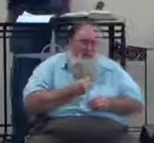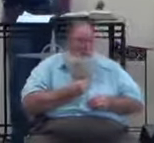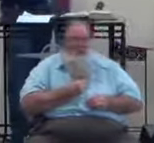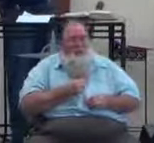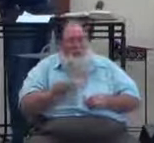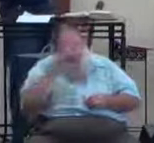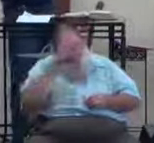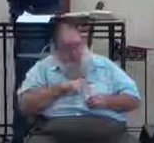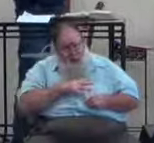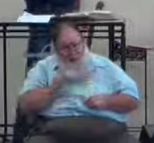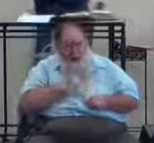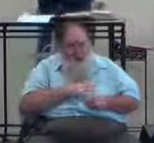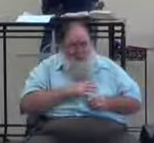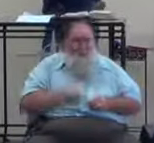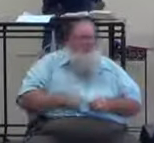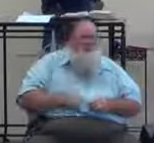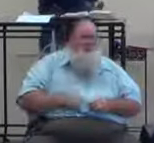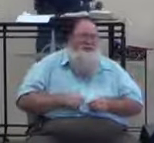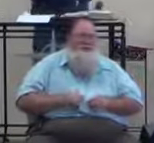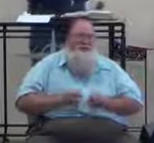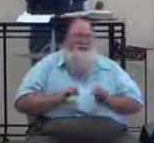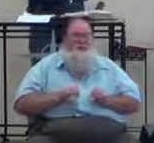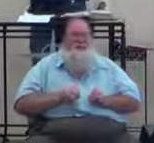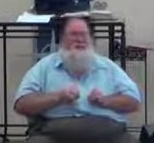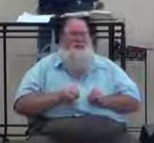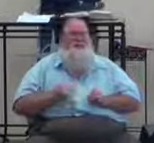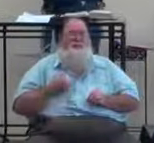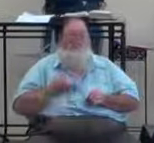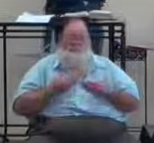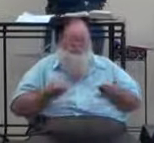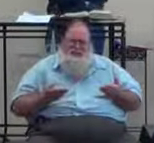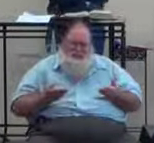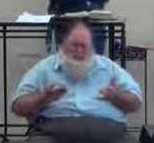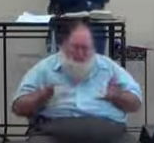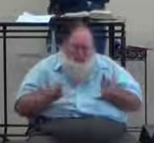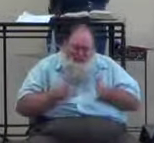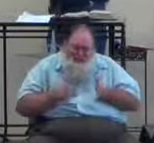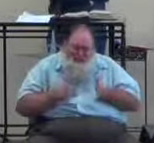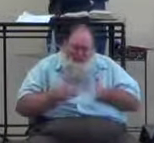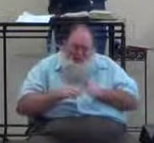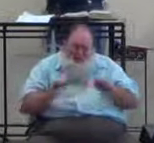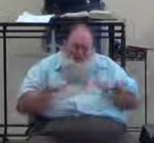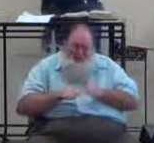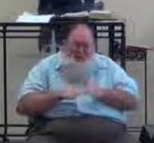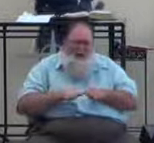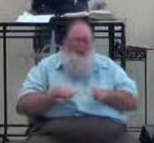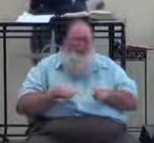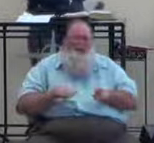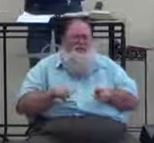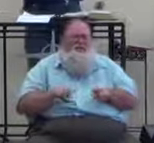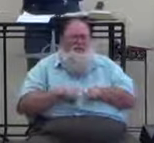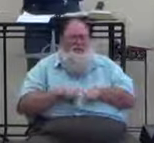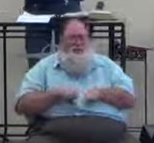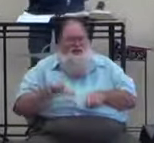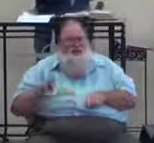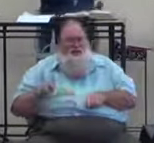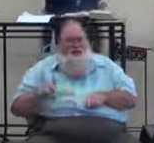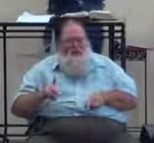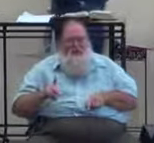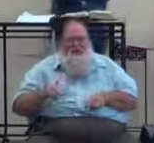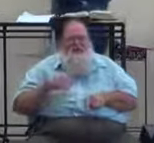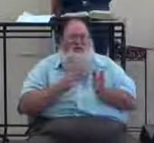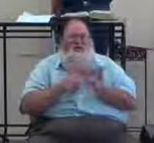this little Jerusalem area, like Kendallville. And Jesus has got plans for South Milford and Avila